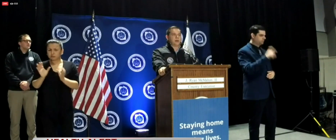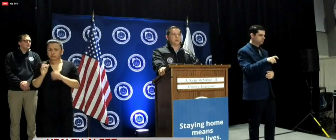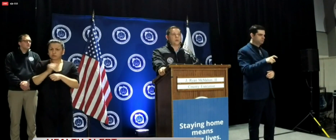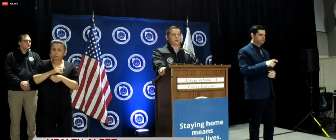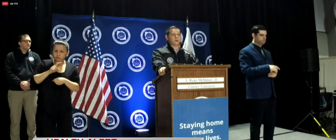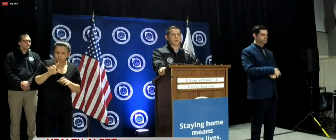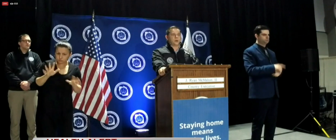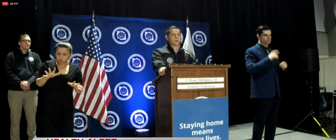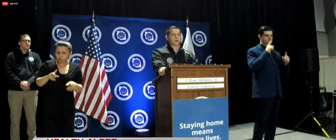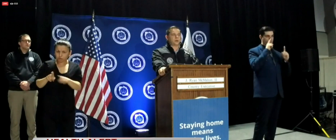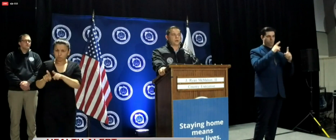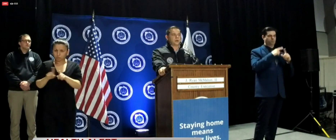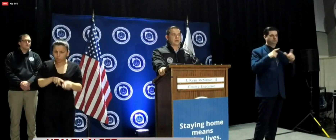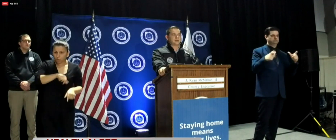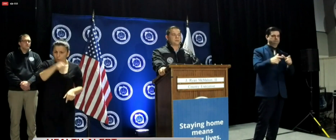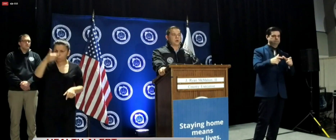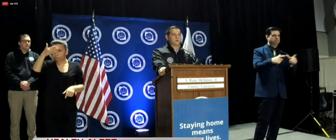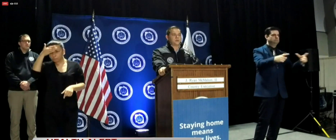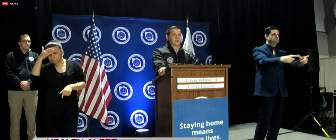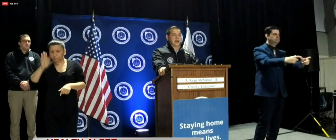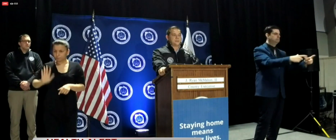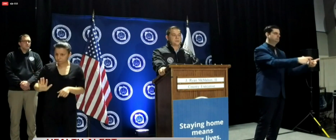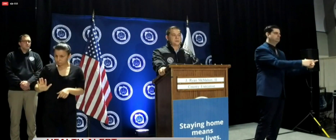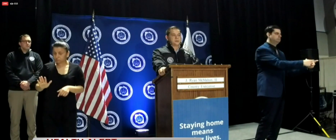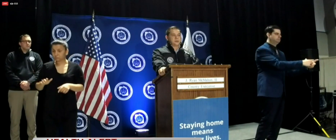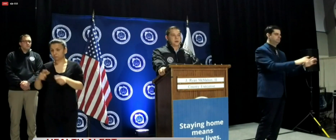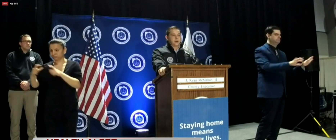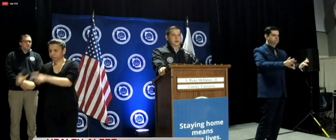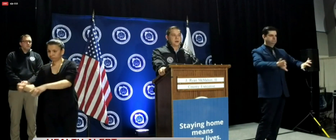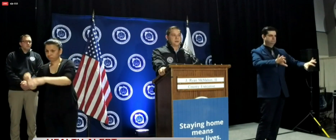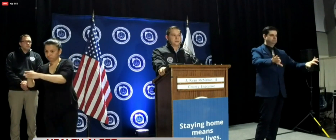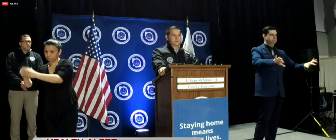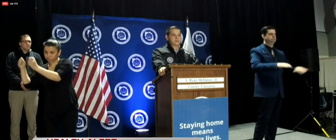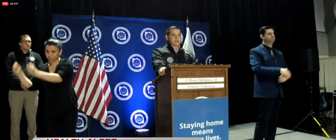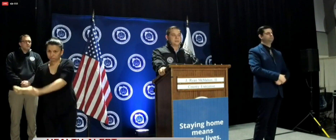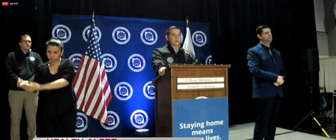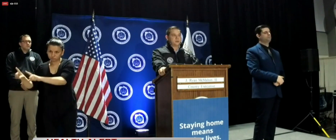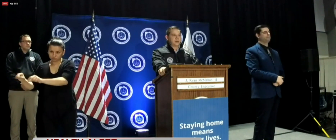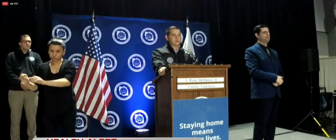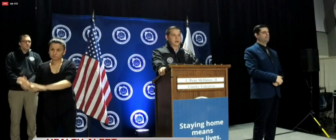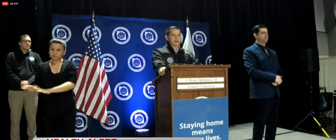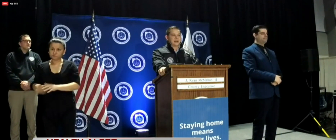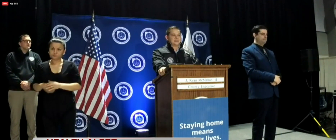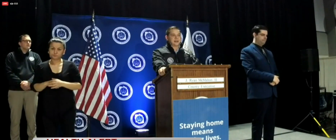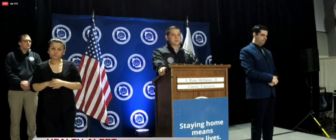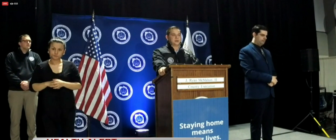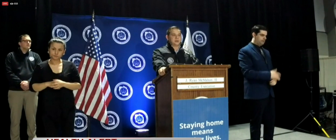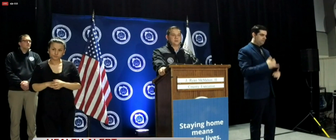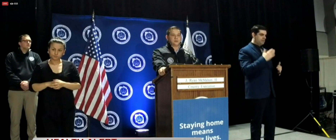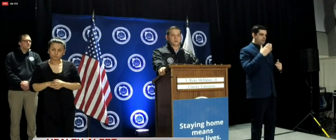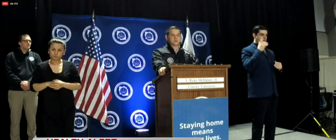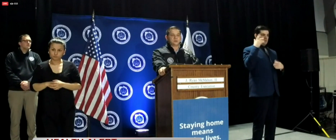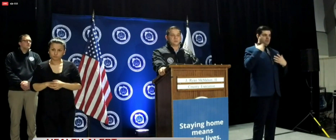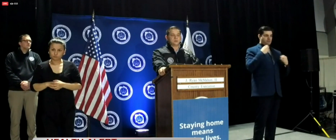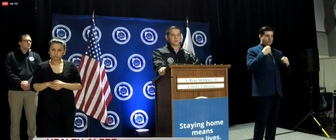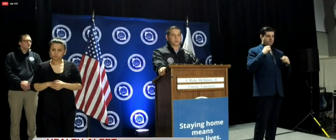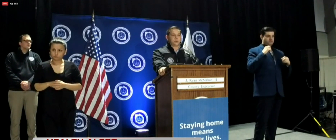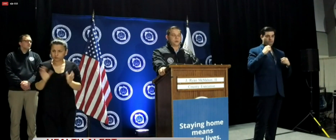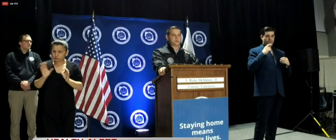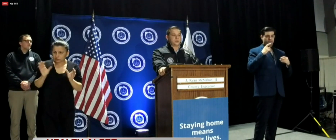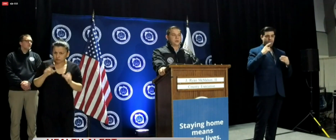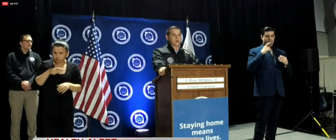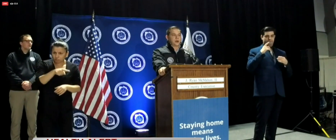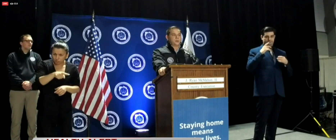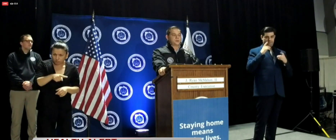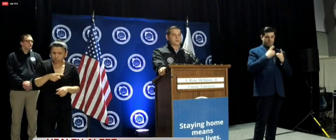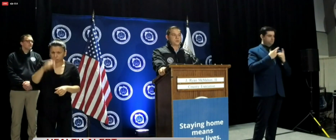we have been, we will alert the public, let them know of the gaps. This does not mean you had direct contact with any individual at these